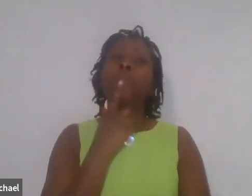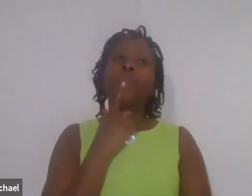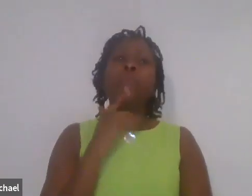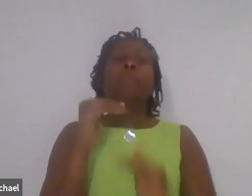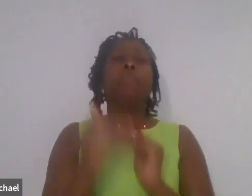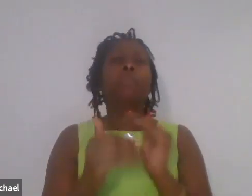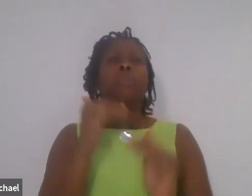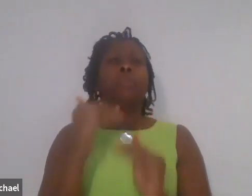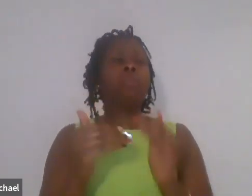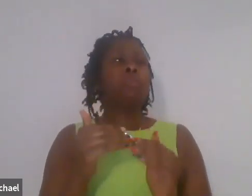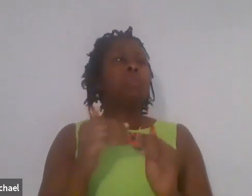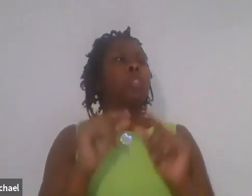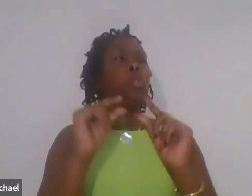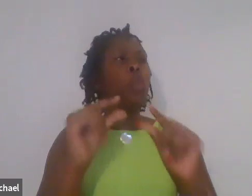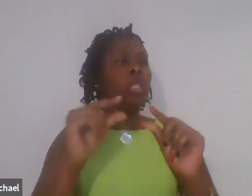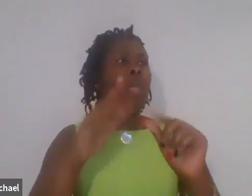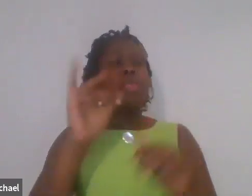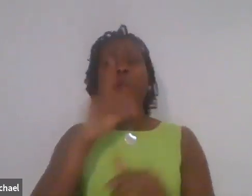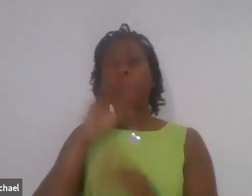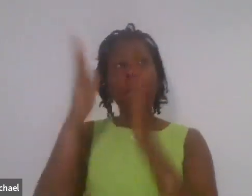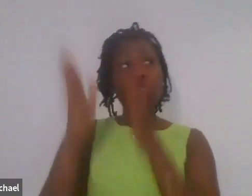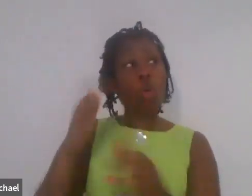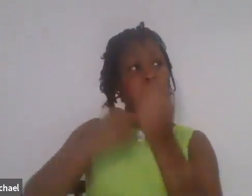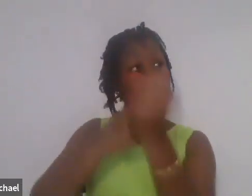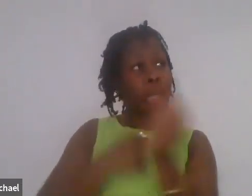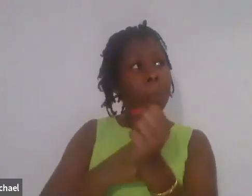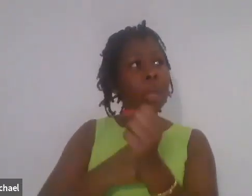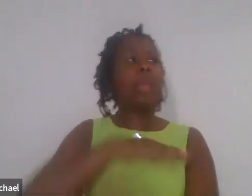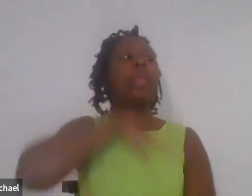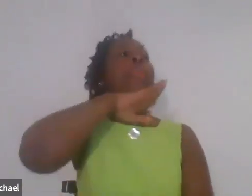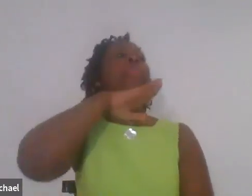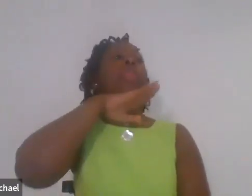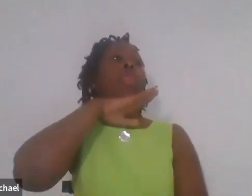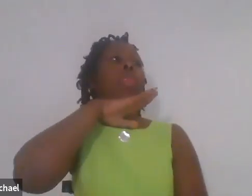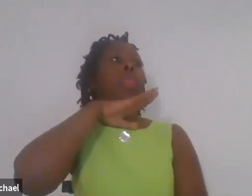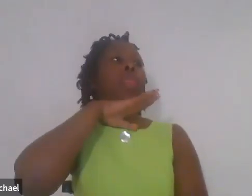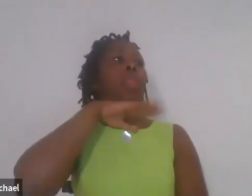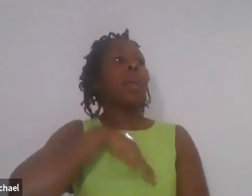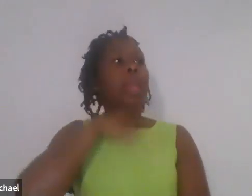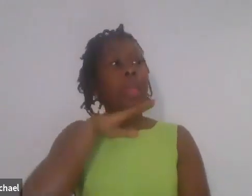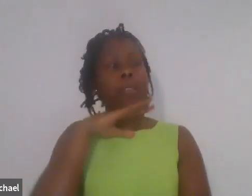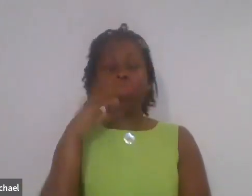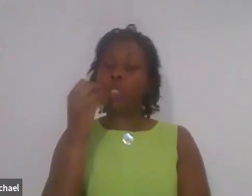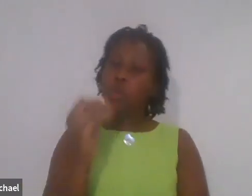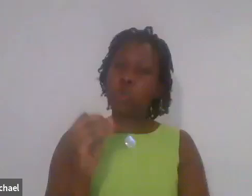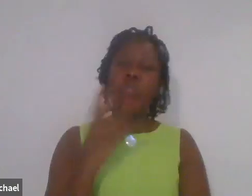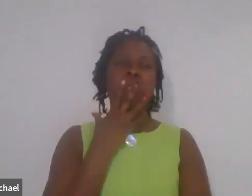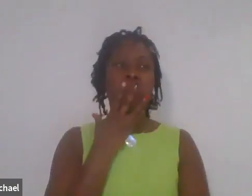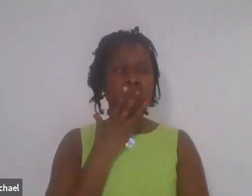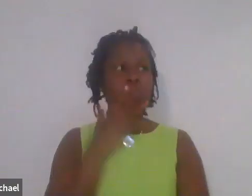University of Nairobi. Short. The person who sponsored me. So the person who sponsored me died. So